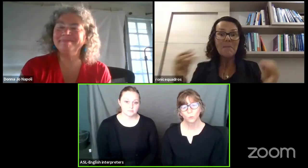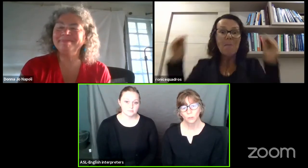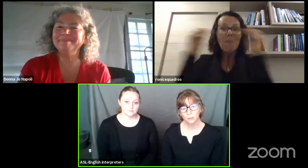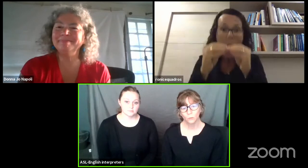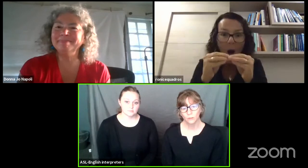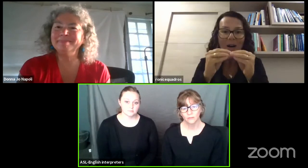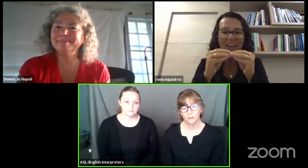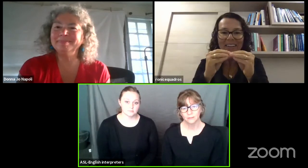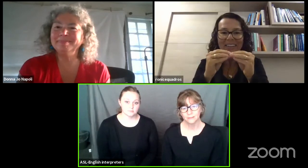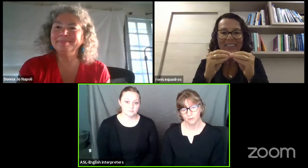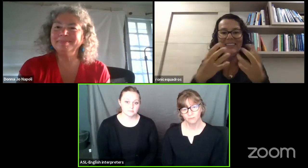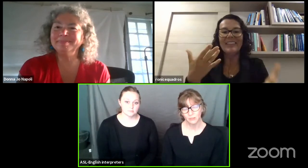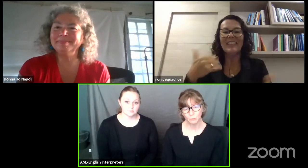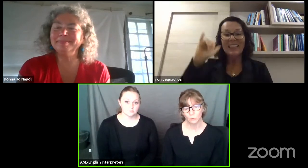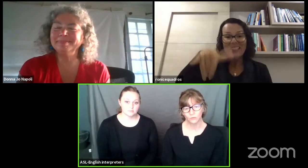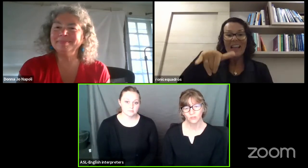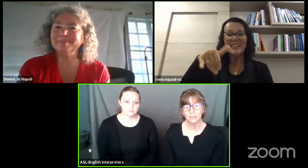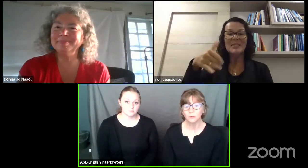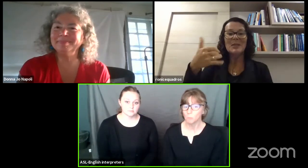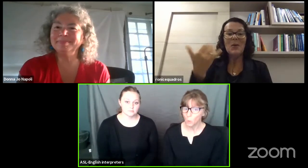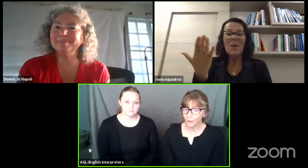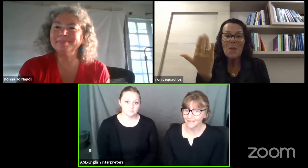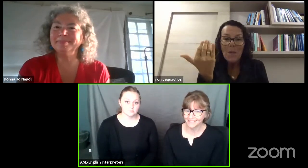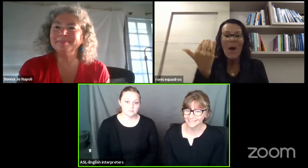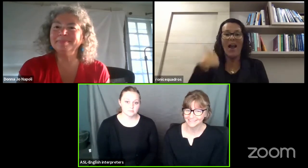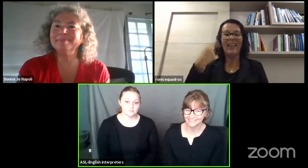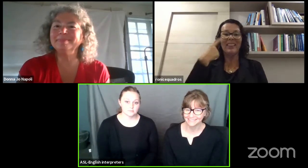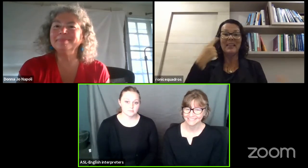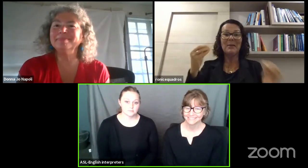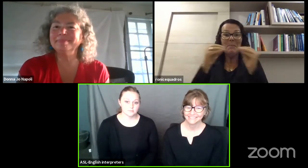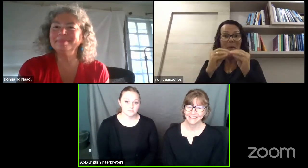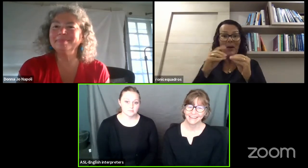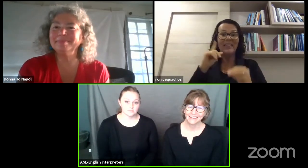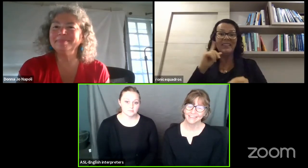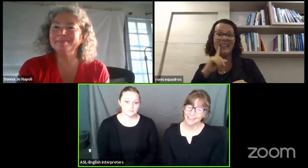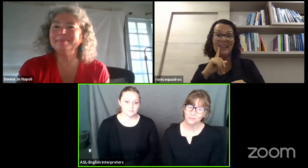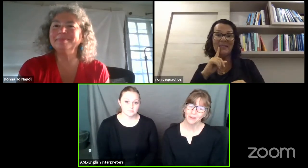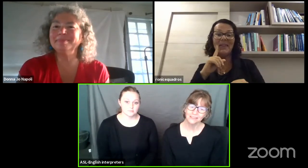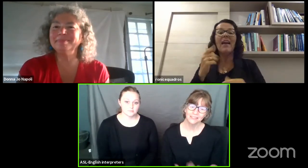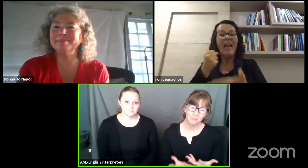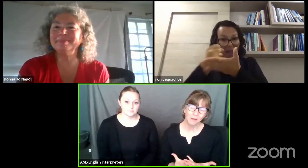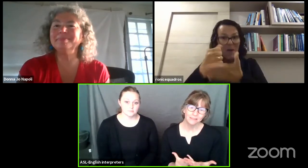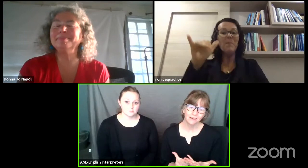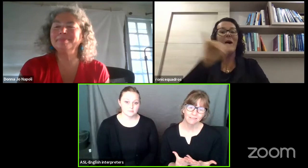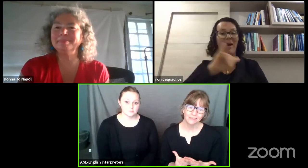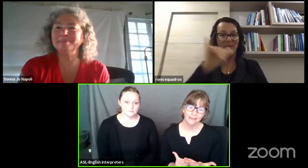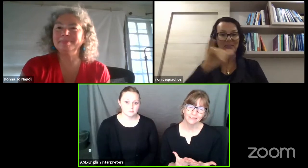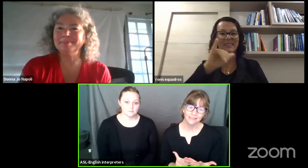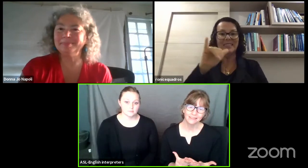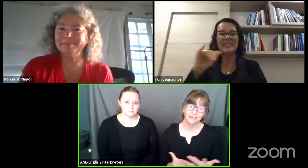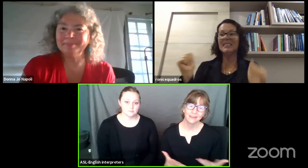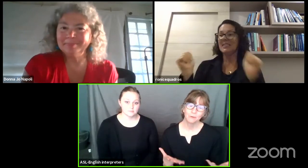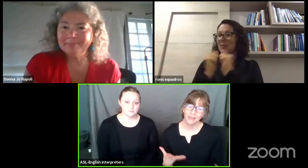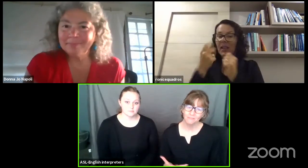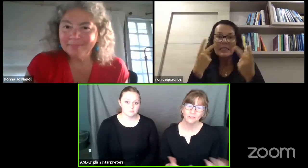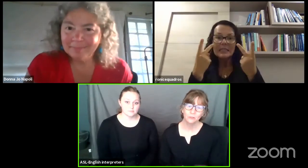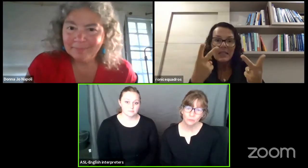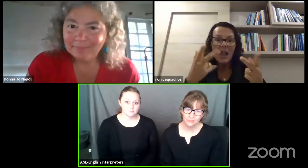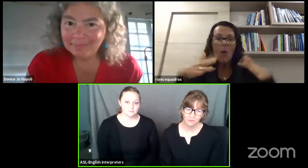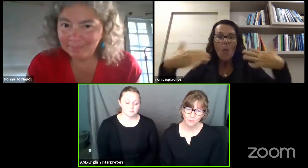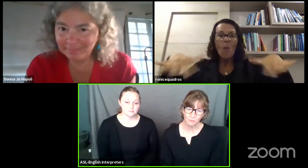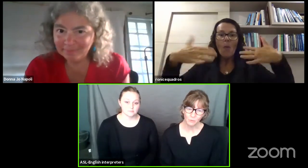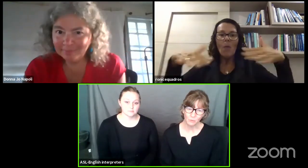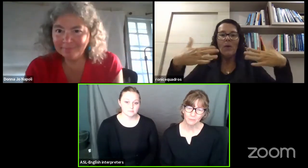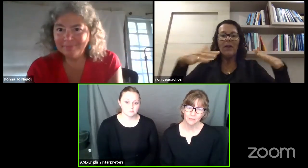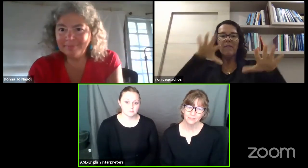Researchers who work with deaf people see it more. And that's why I said in my talk that I think we have to